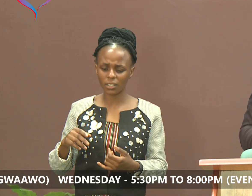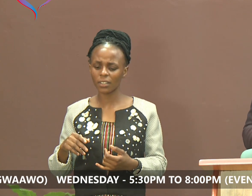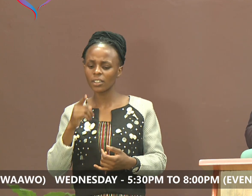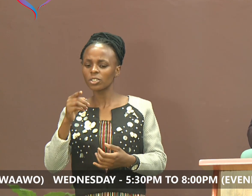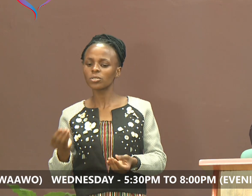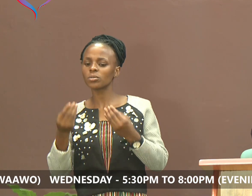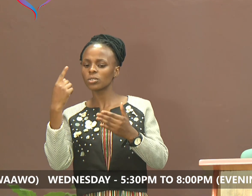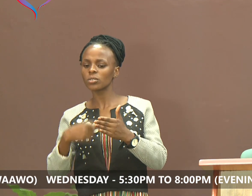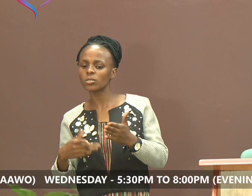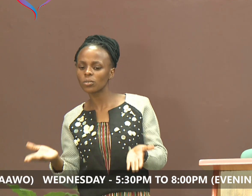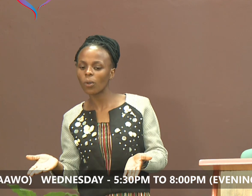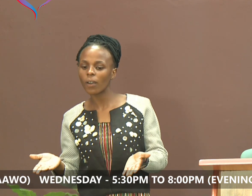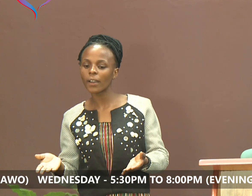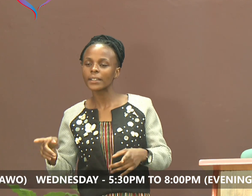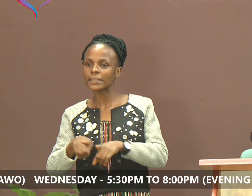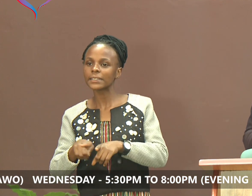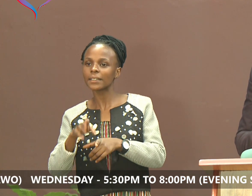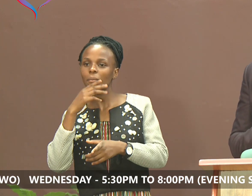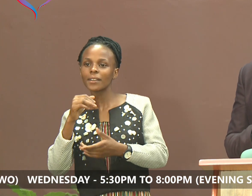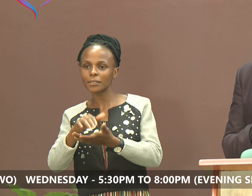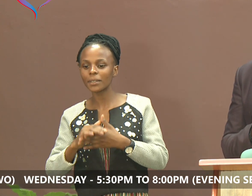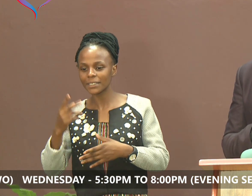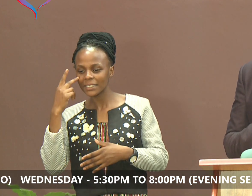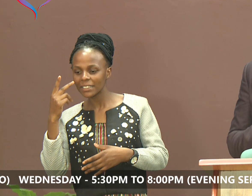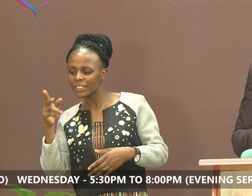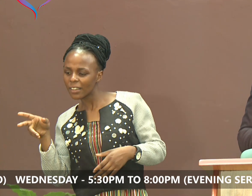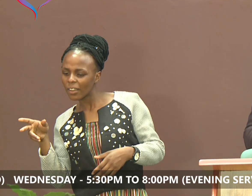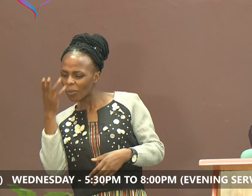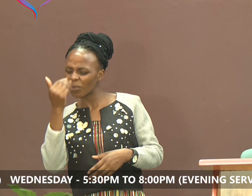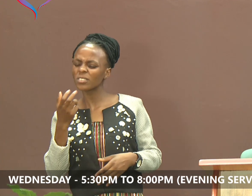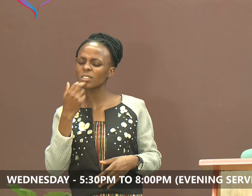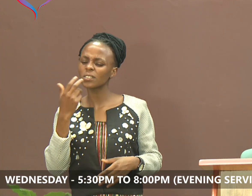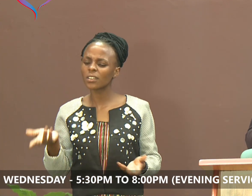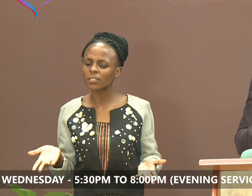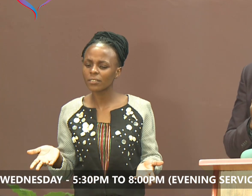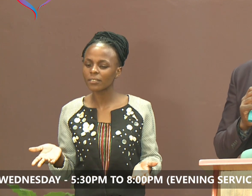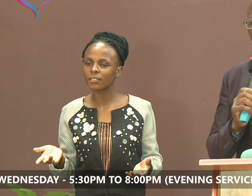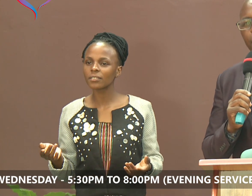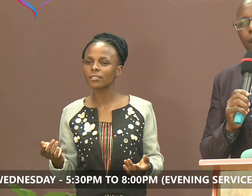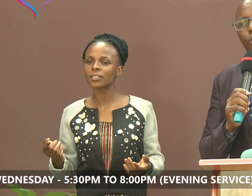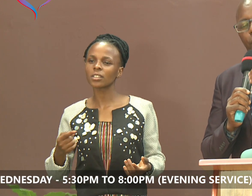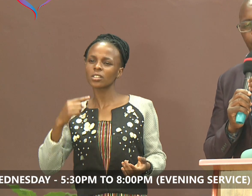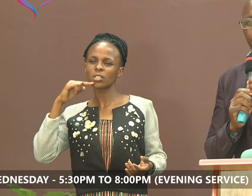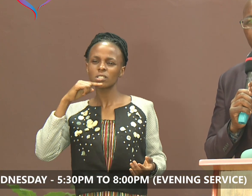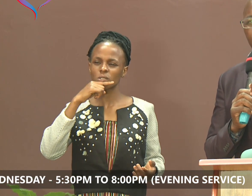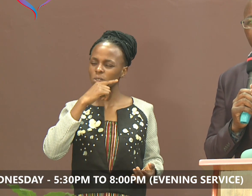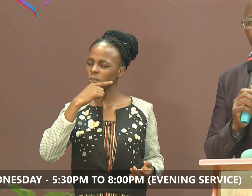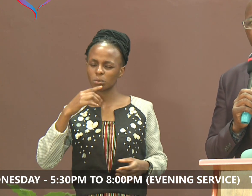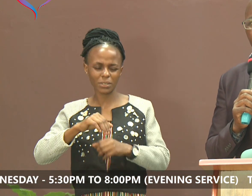alingiza akola ki kusimu 2 hours akola ki? Bulika kusasa na abuzo seka ki? Social media a breaking a